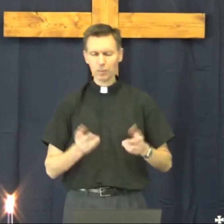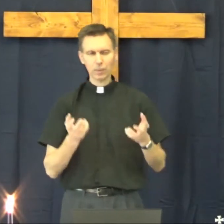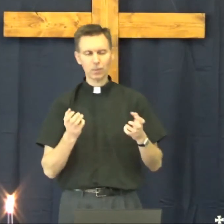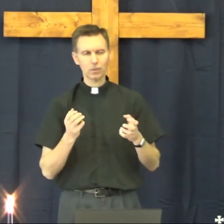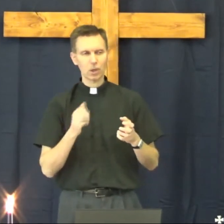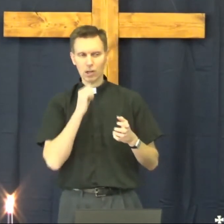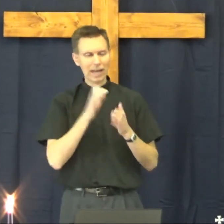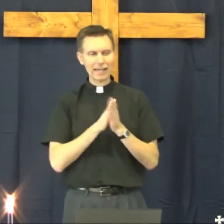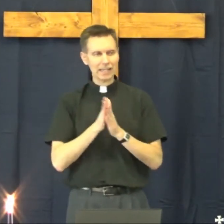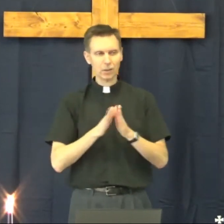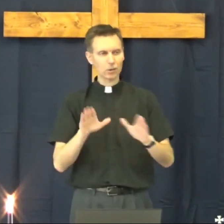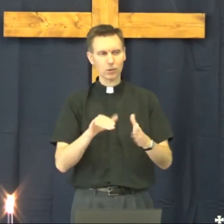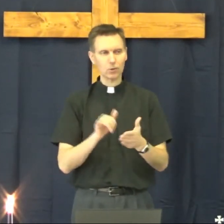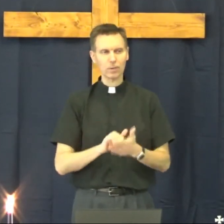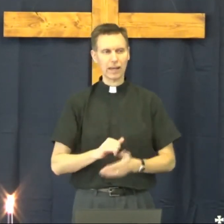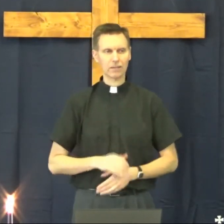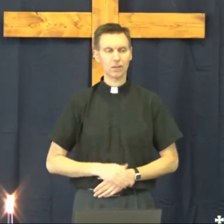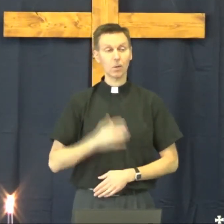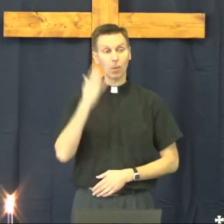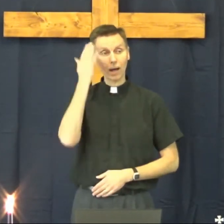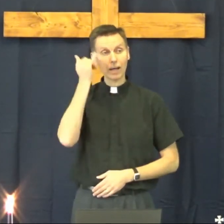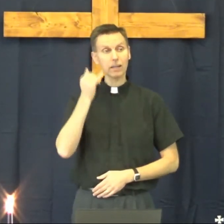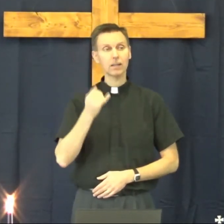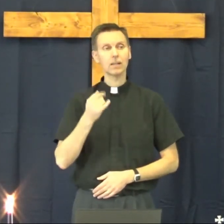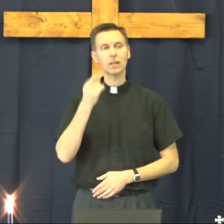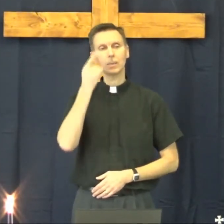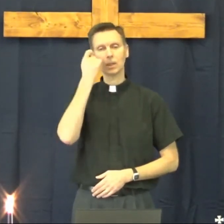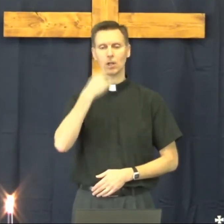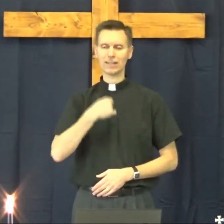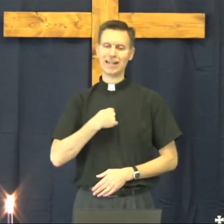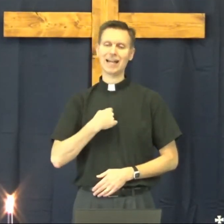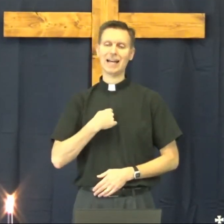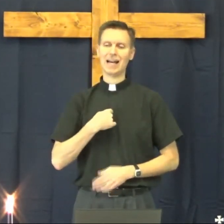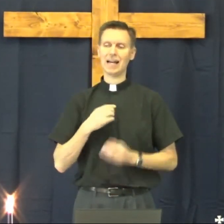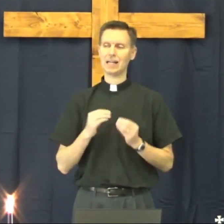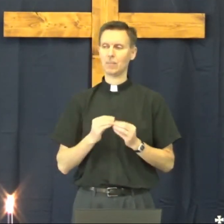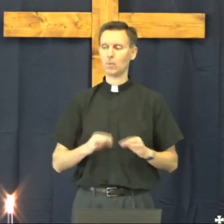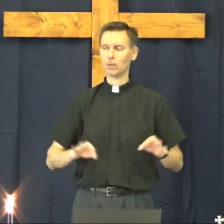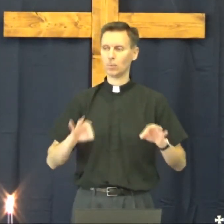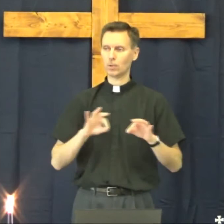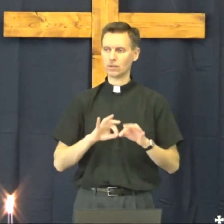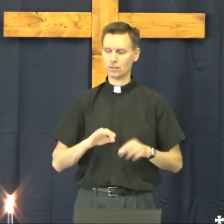People are not eager to do that. Why? Because I am more important.